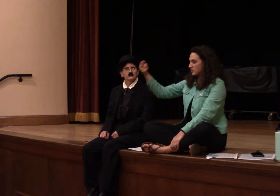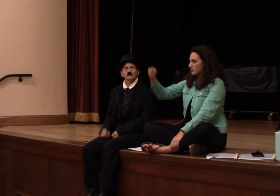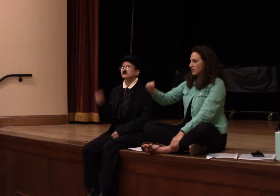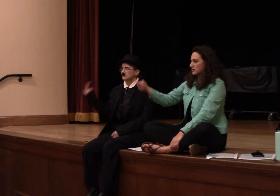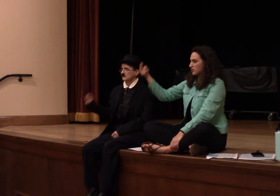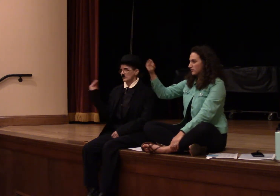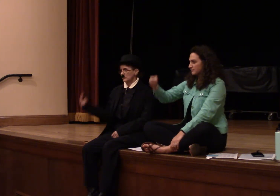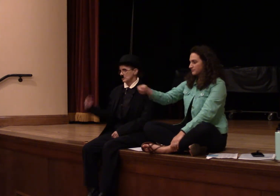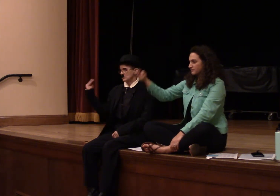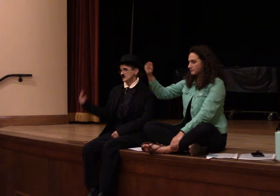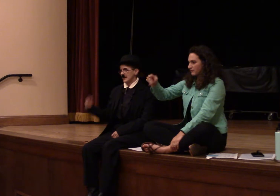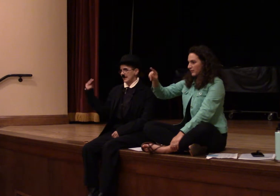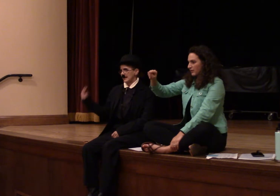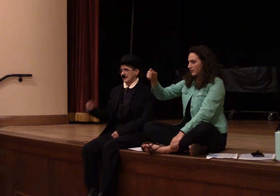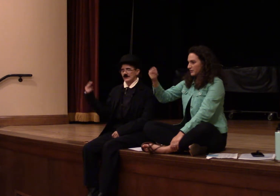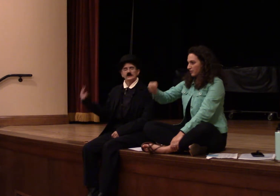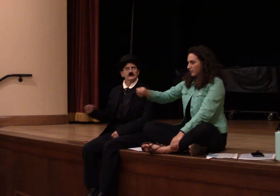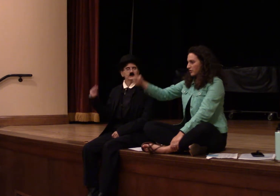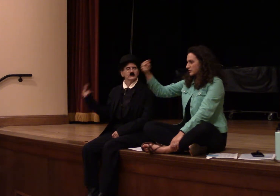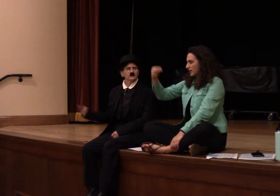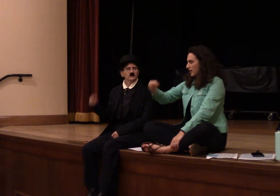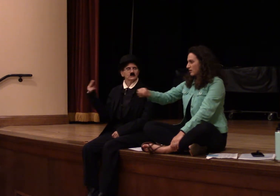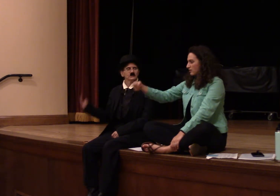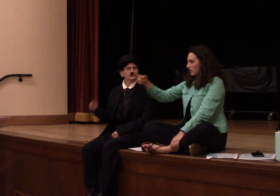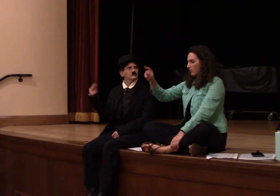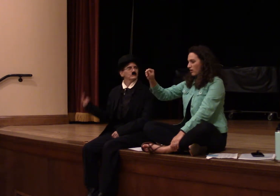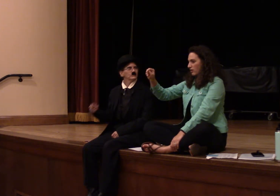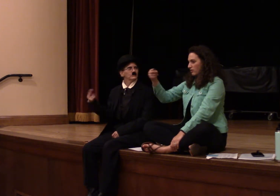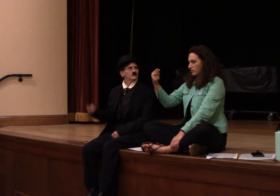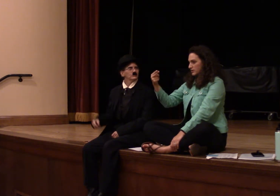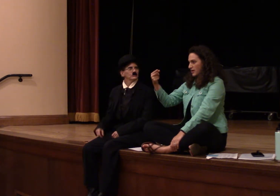in a circle. So Thursday or Thursday.